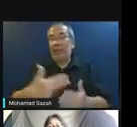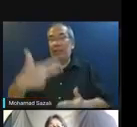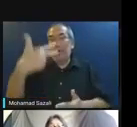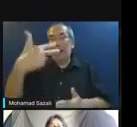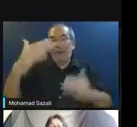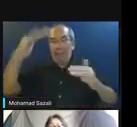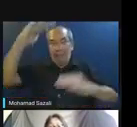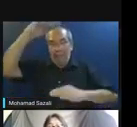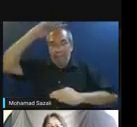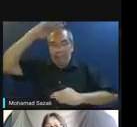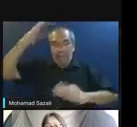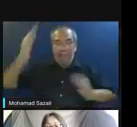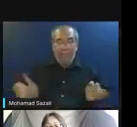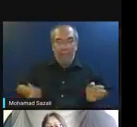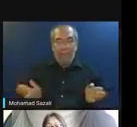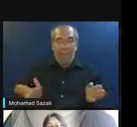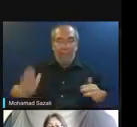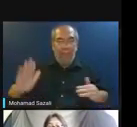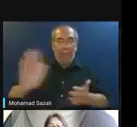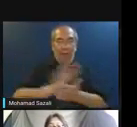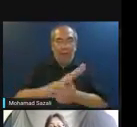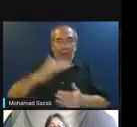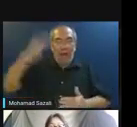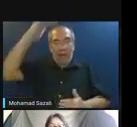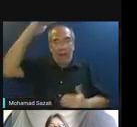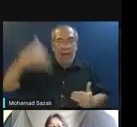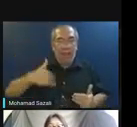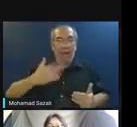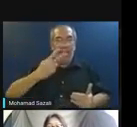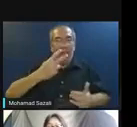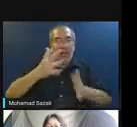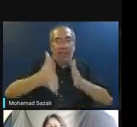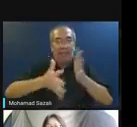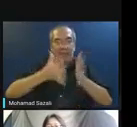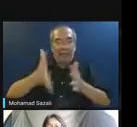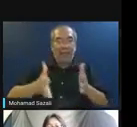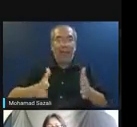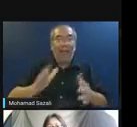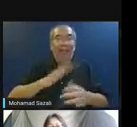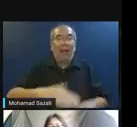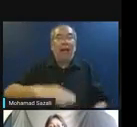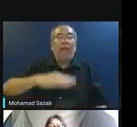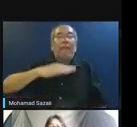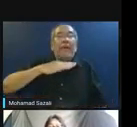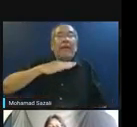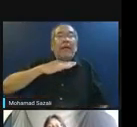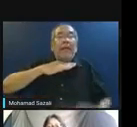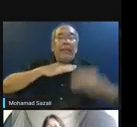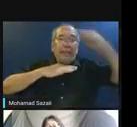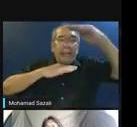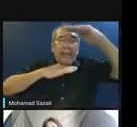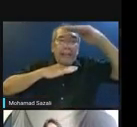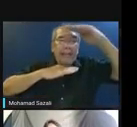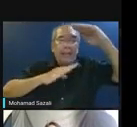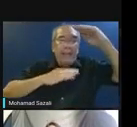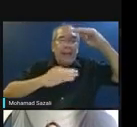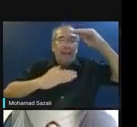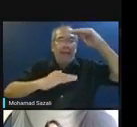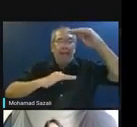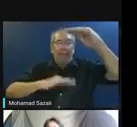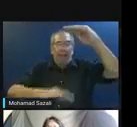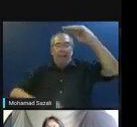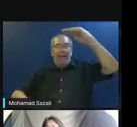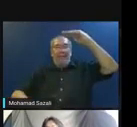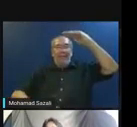So while learning sign language, make sure that if you have